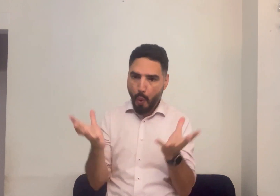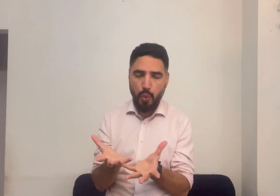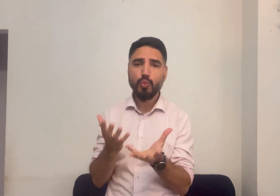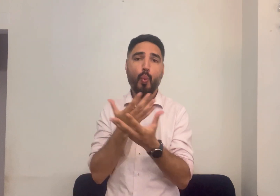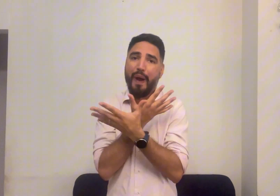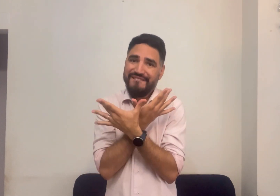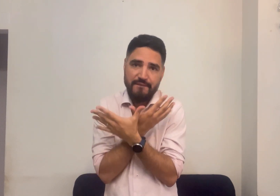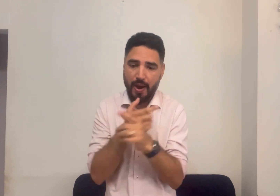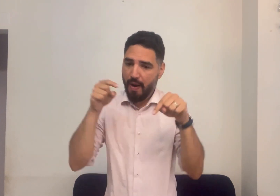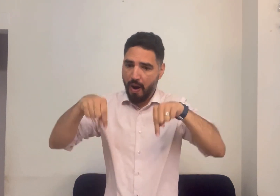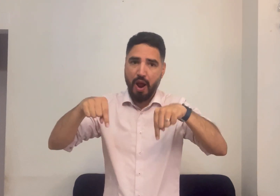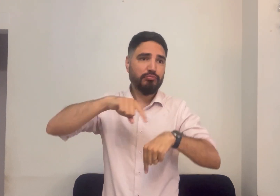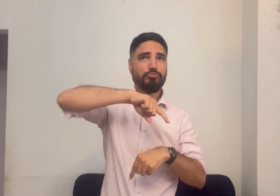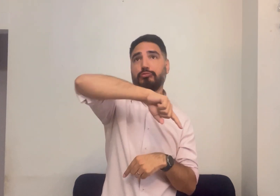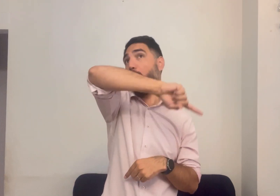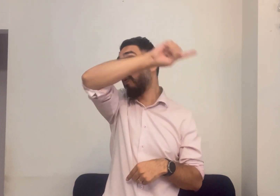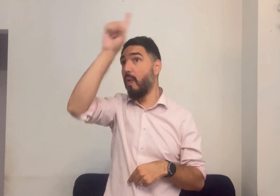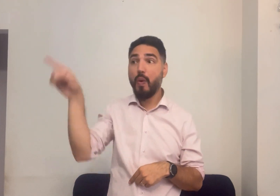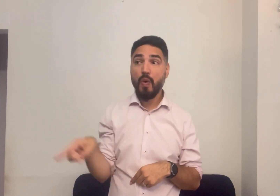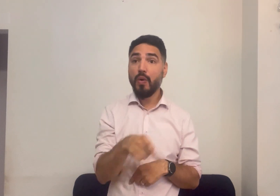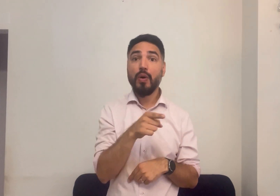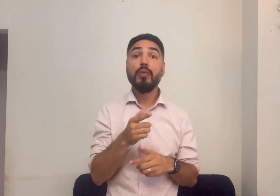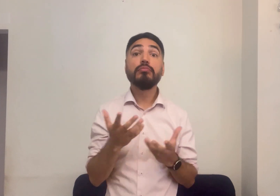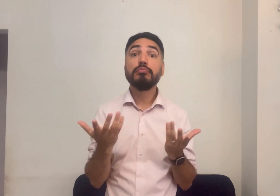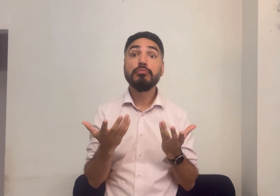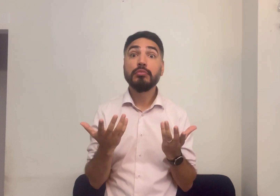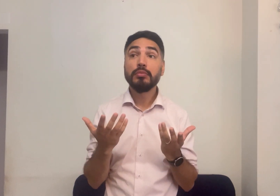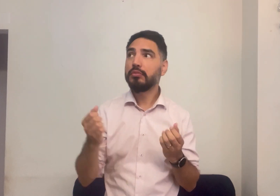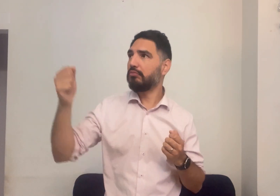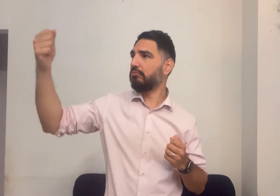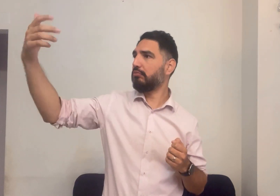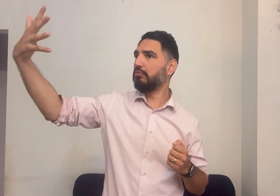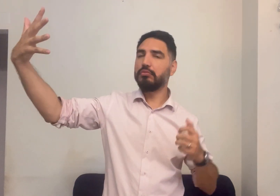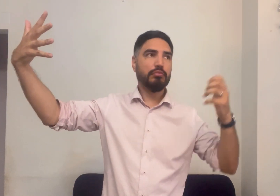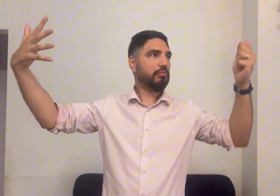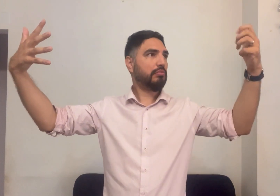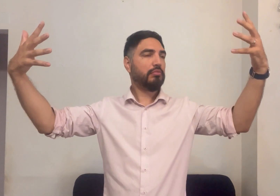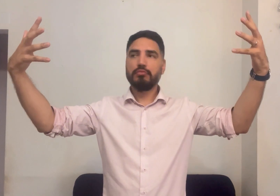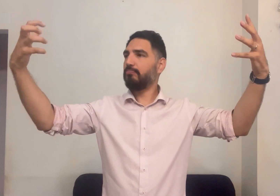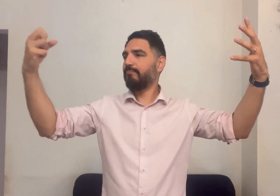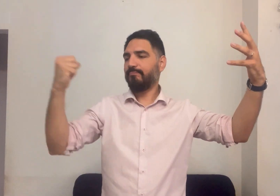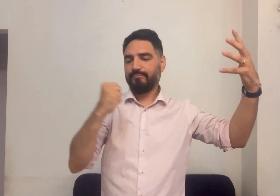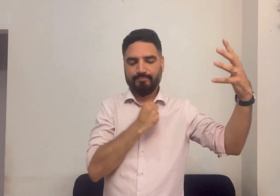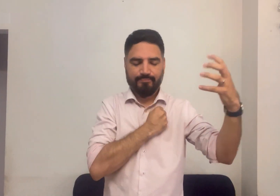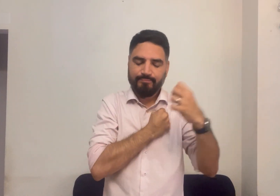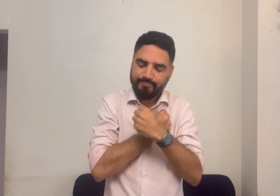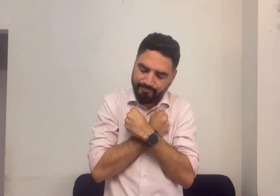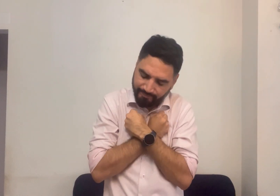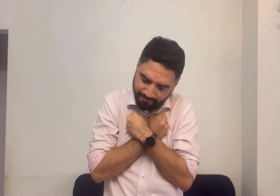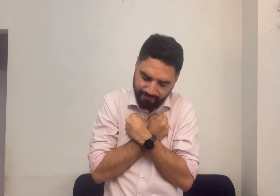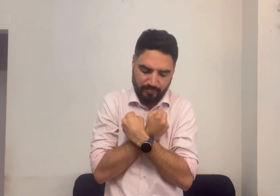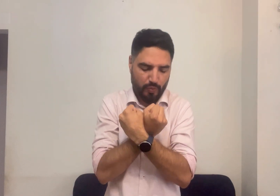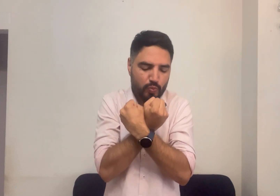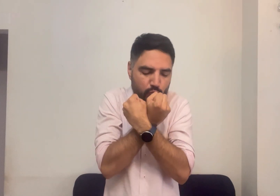whether in Albania or anywhere else in the world, uses and values both arbitrary and iconic